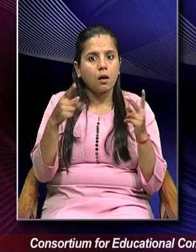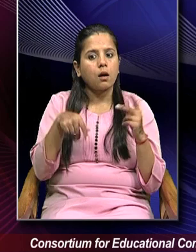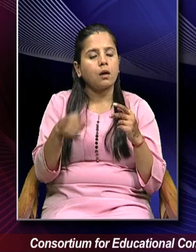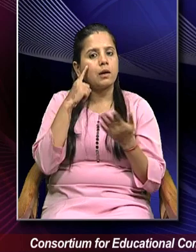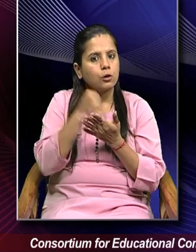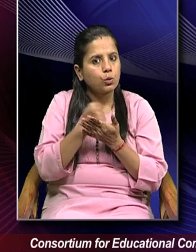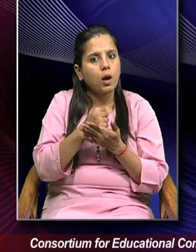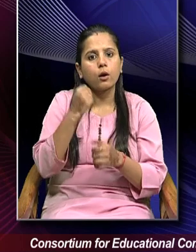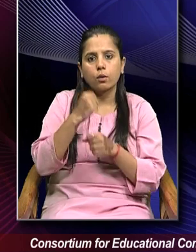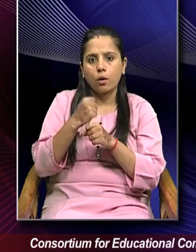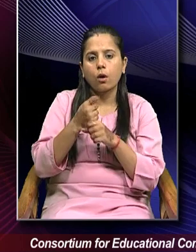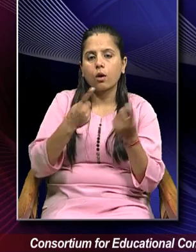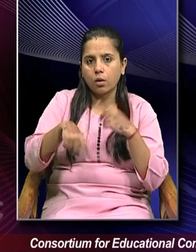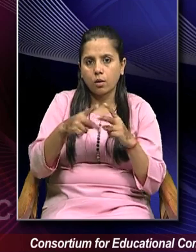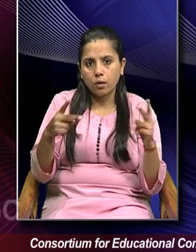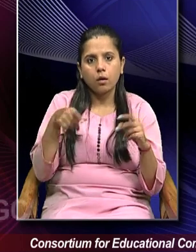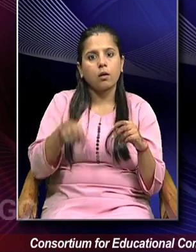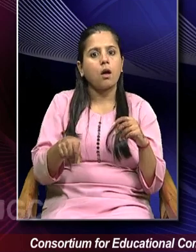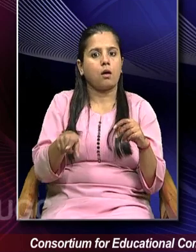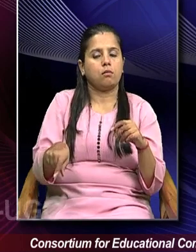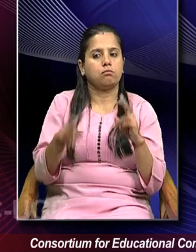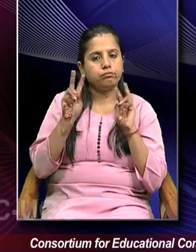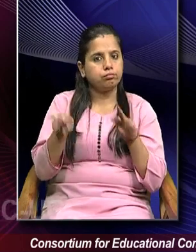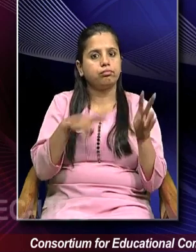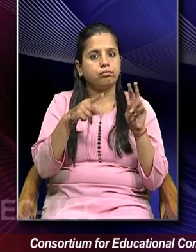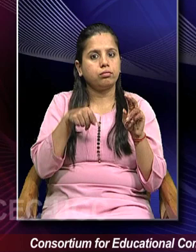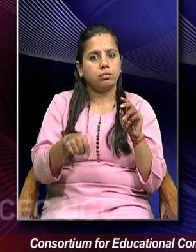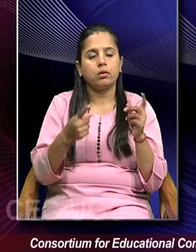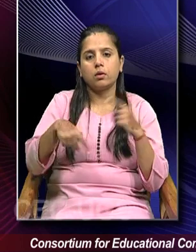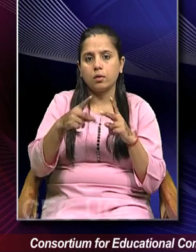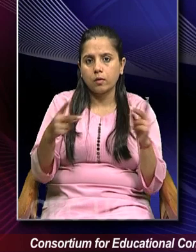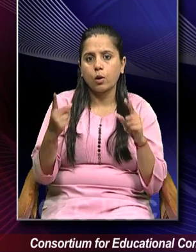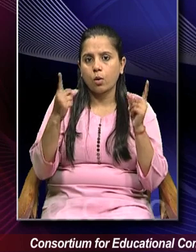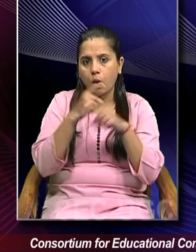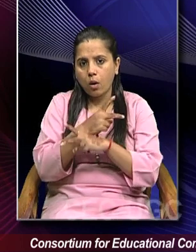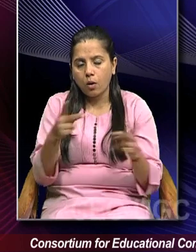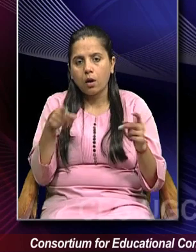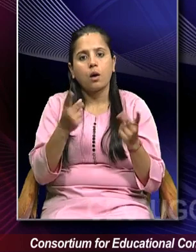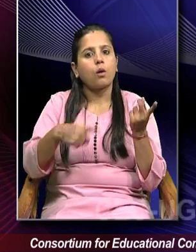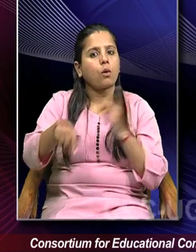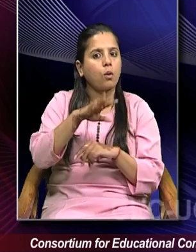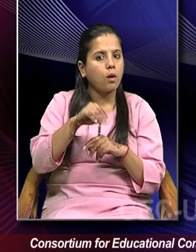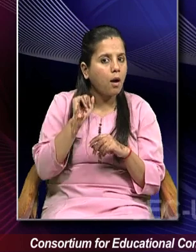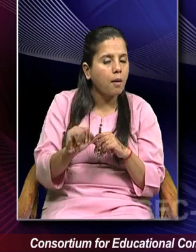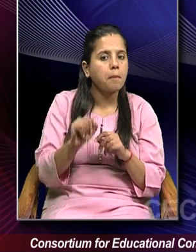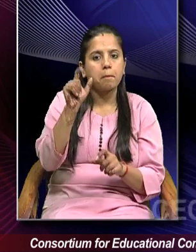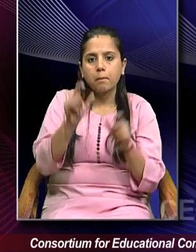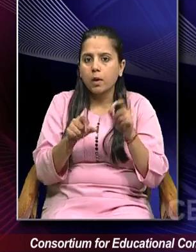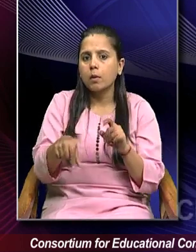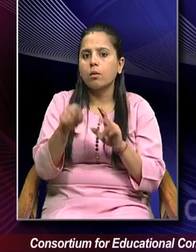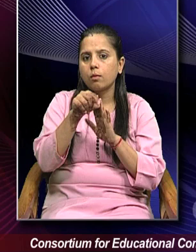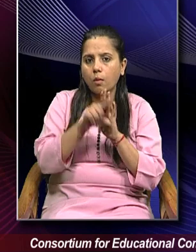by the governments to distract attention from insoluble in the complex domestic problems by means of an active foreign